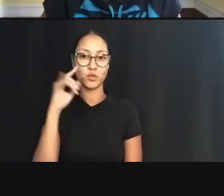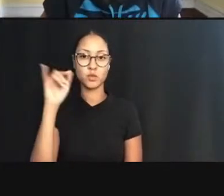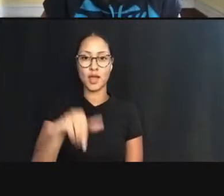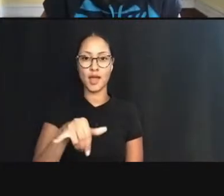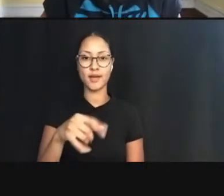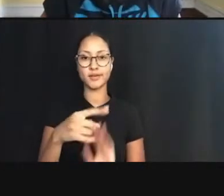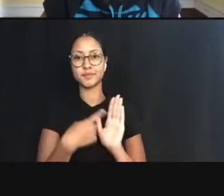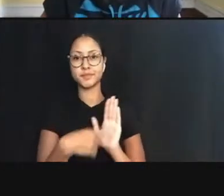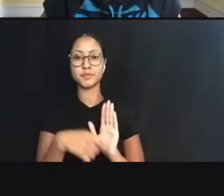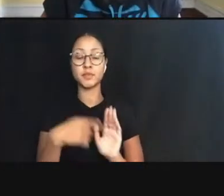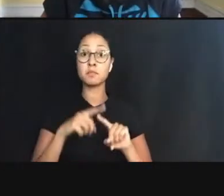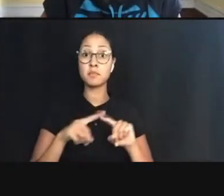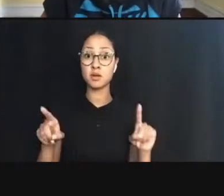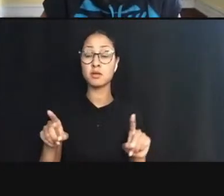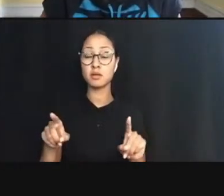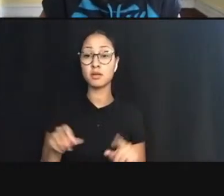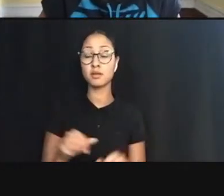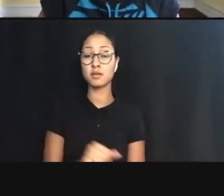interested in